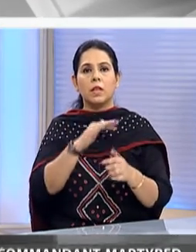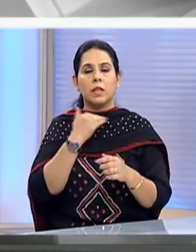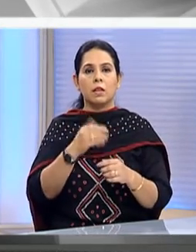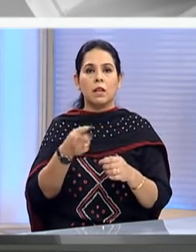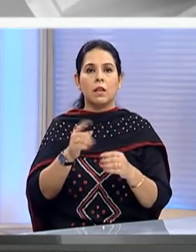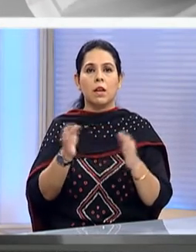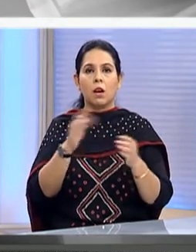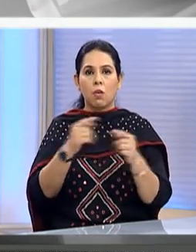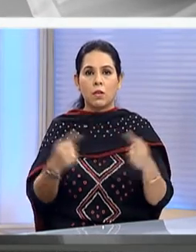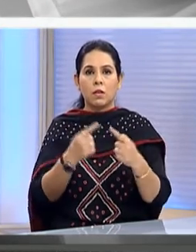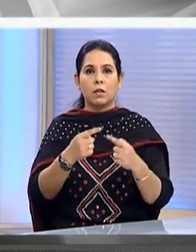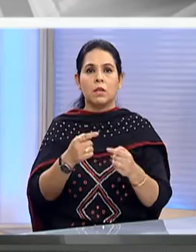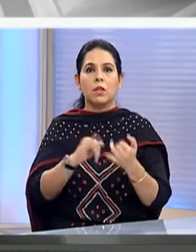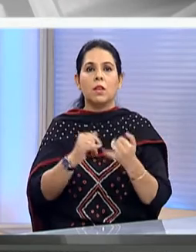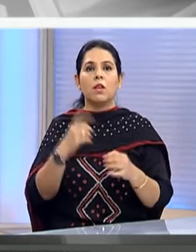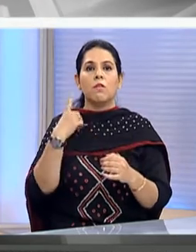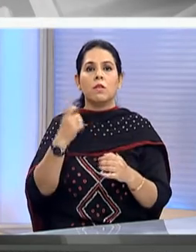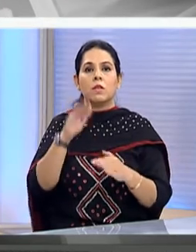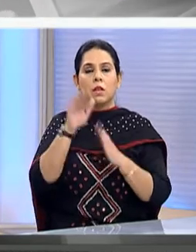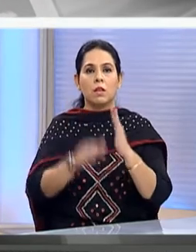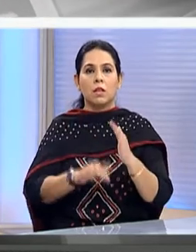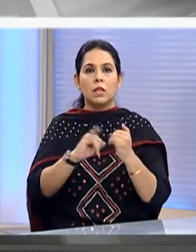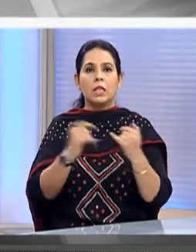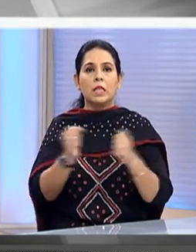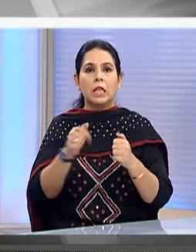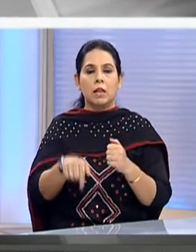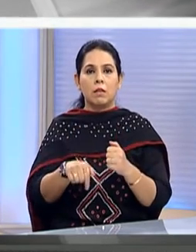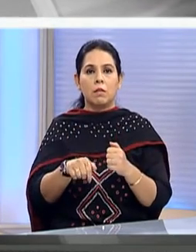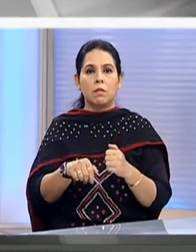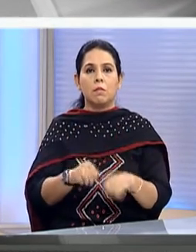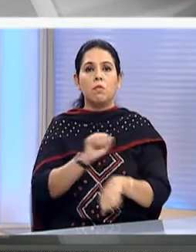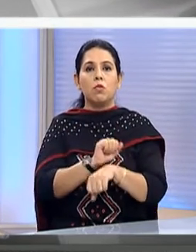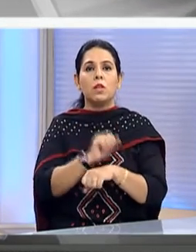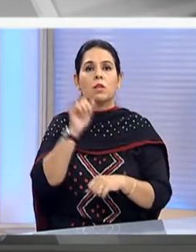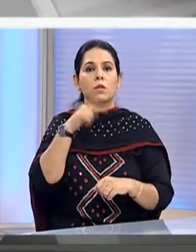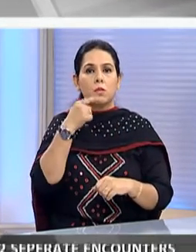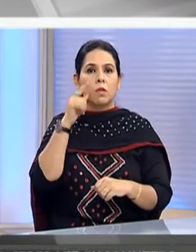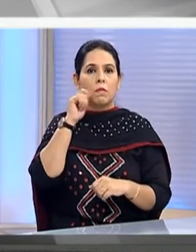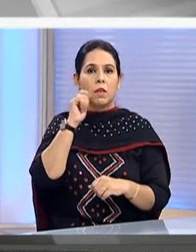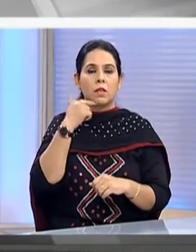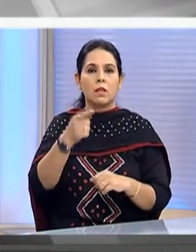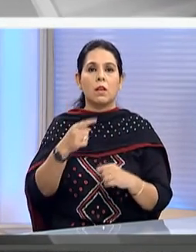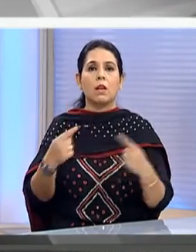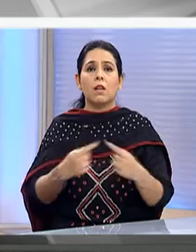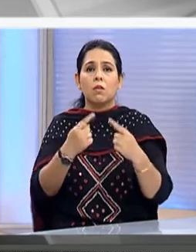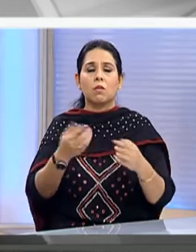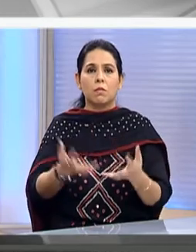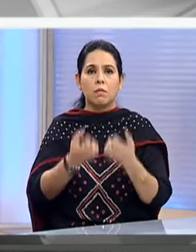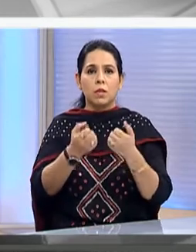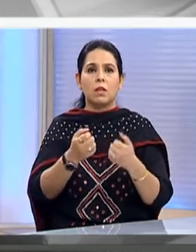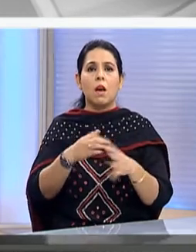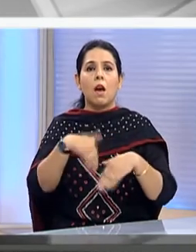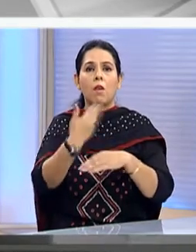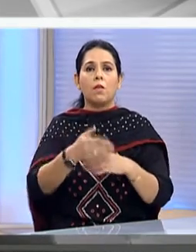were killed in an encounter with security forces in Srinagar. A police spokesperson said the encounter took place after